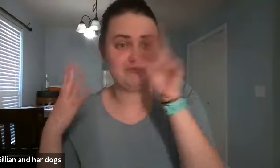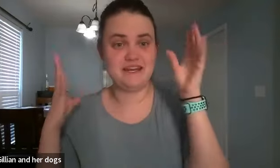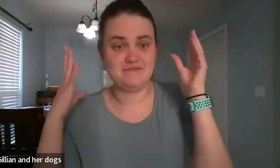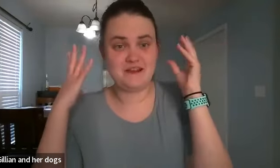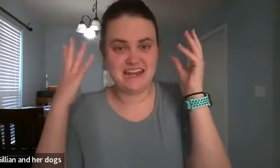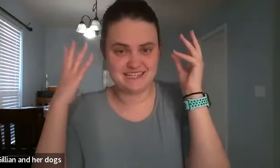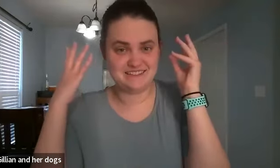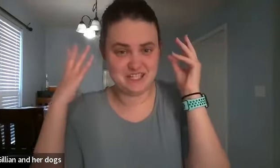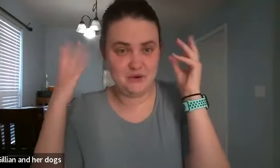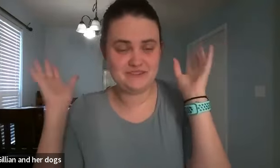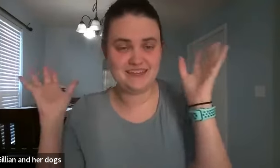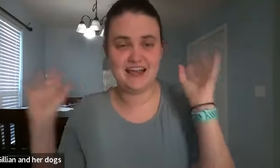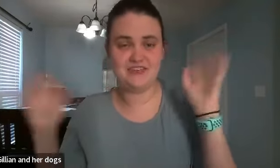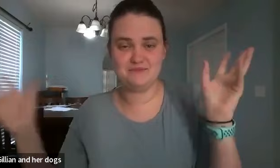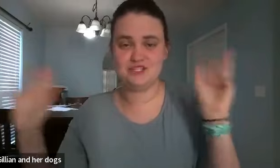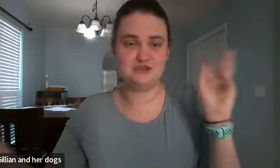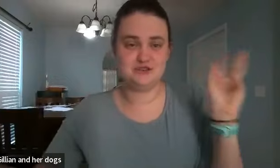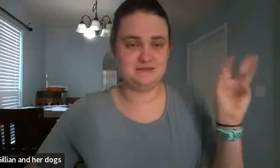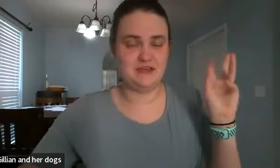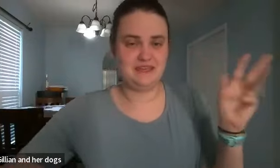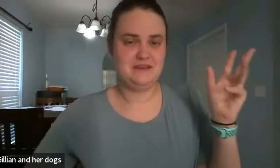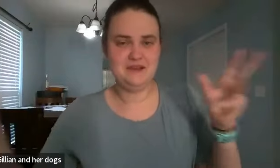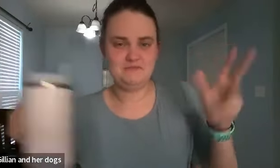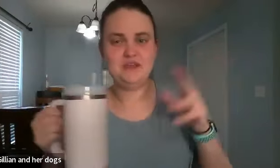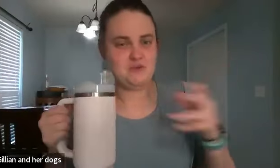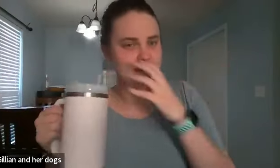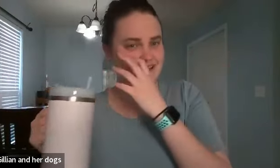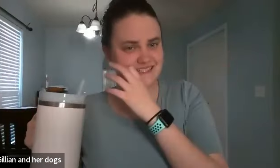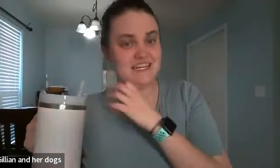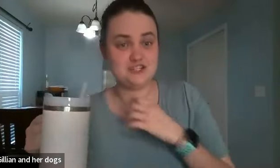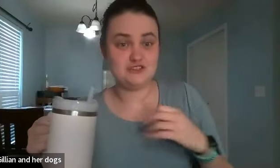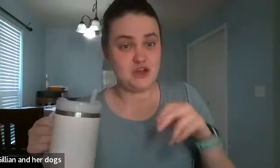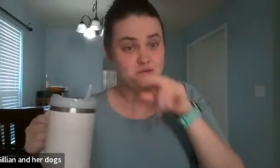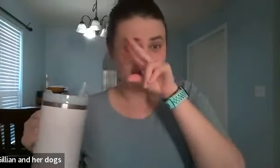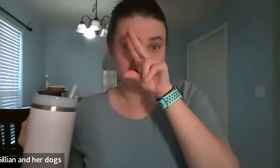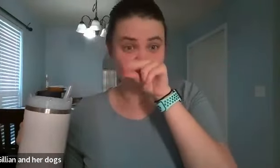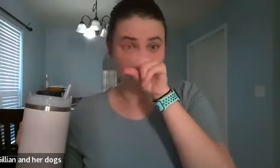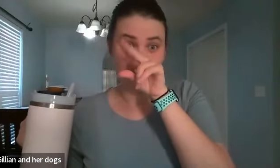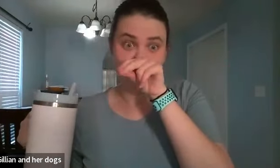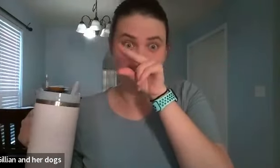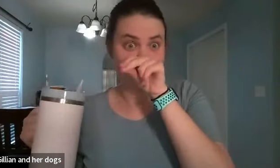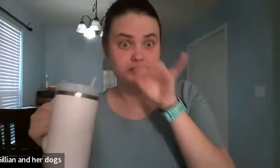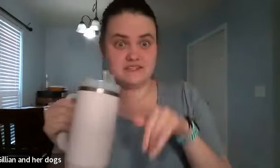but in a very nasally tone with it. I think I'm just too used to like being around like teenagers who thought it was funny just to go quack, quack all the